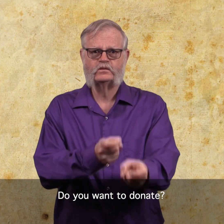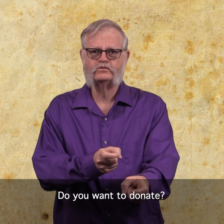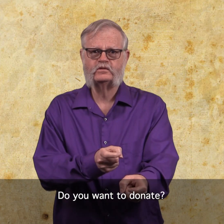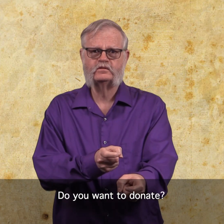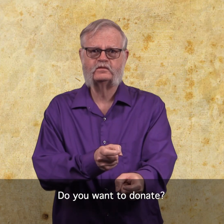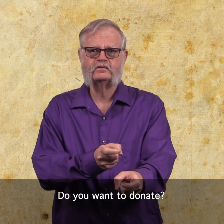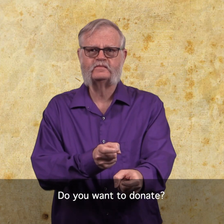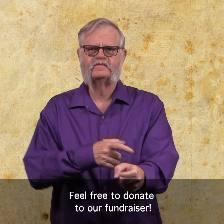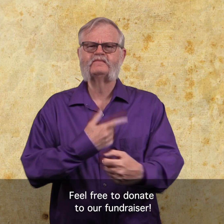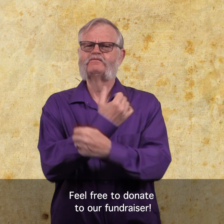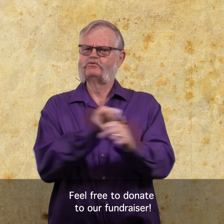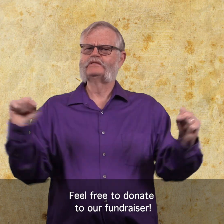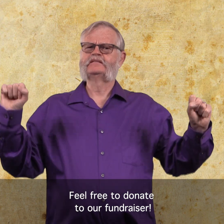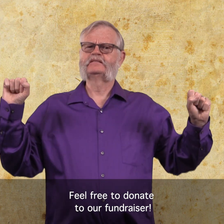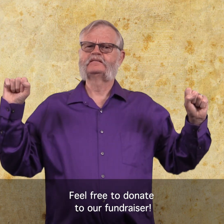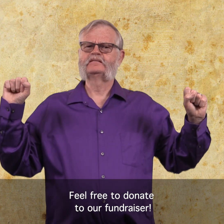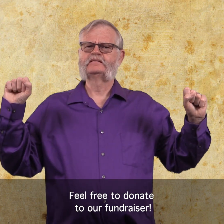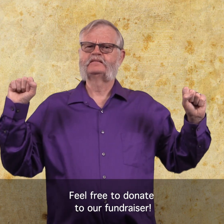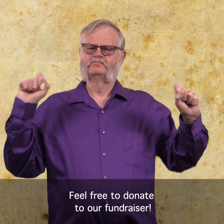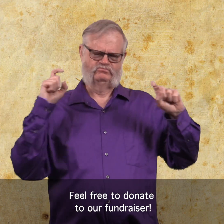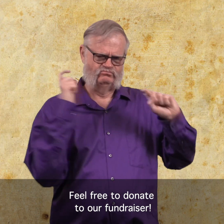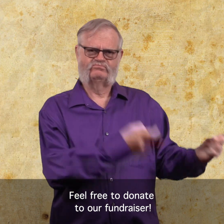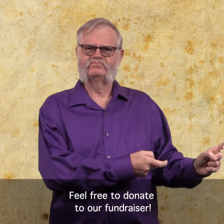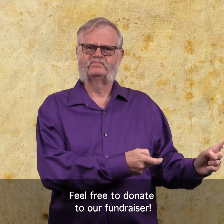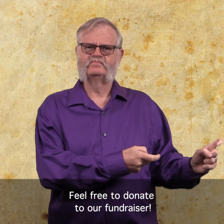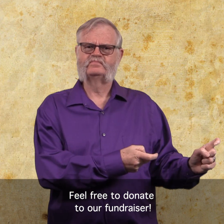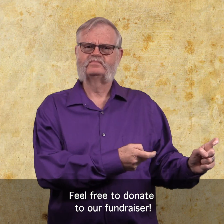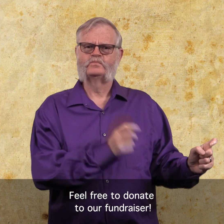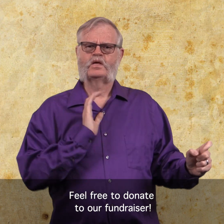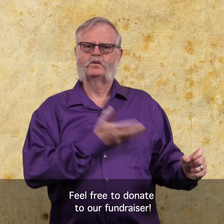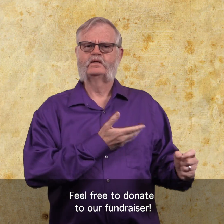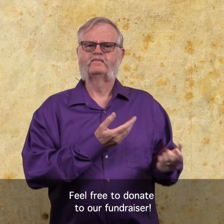Do you want to donate? Feel free to donate to our fundraiser!